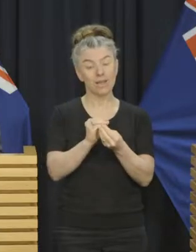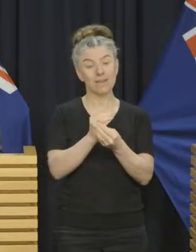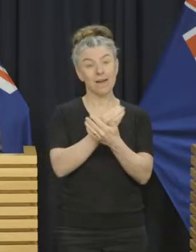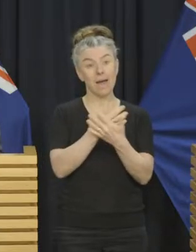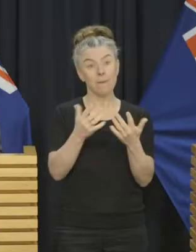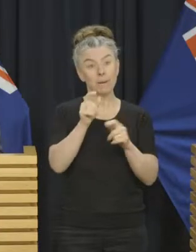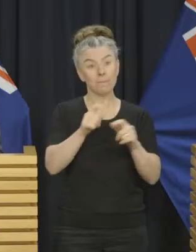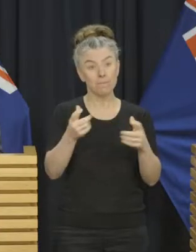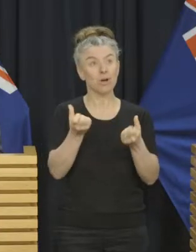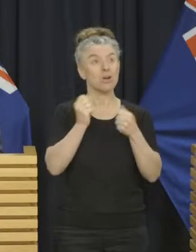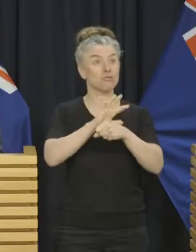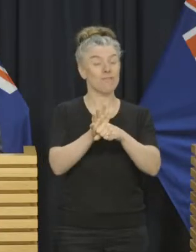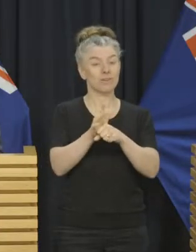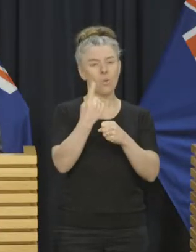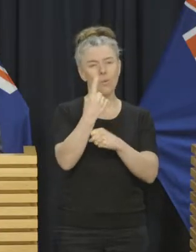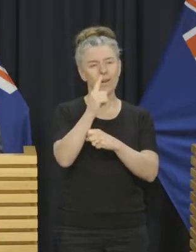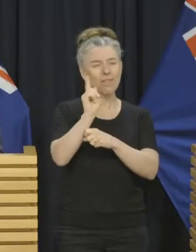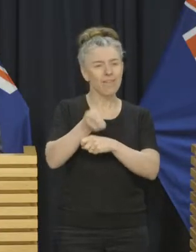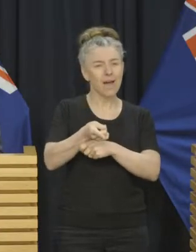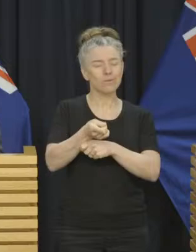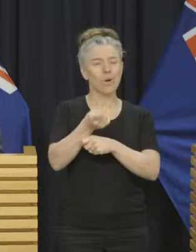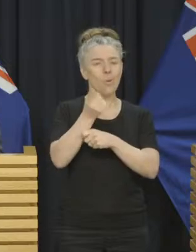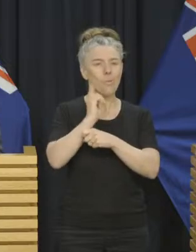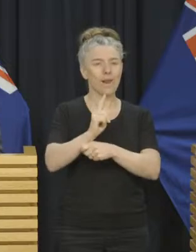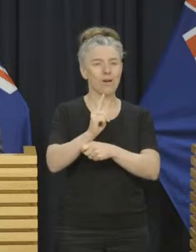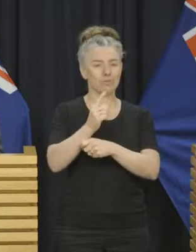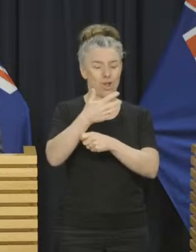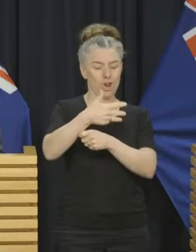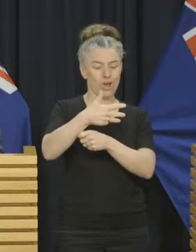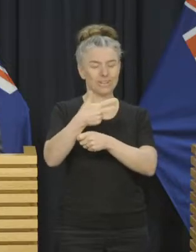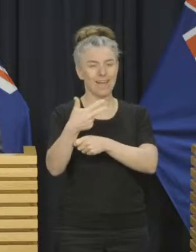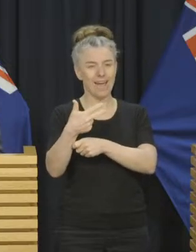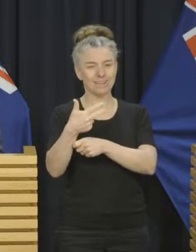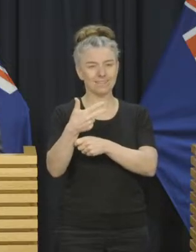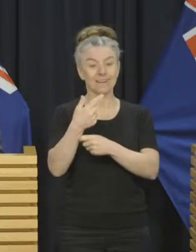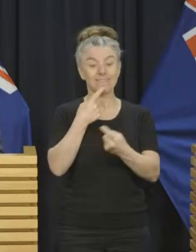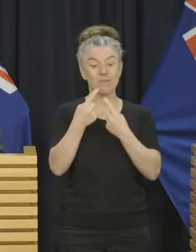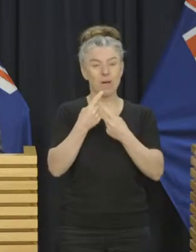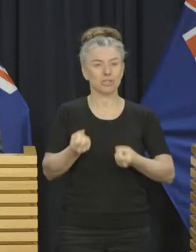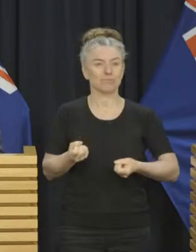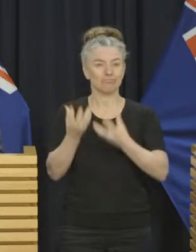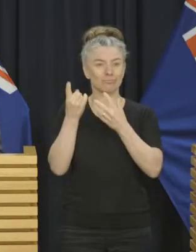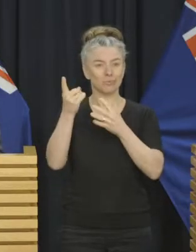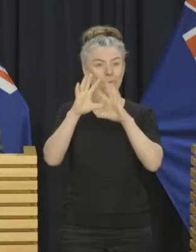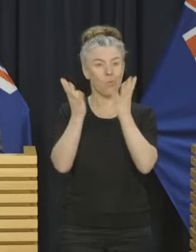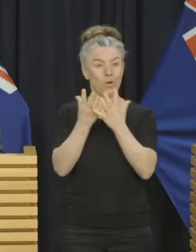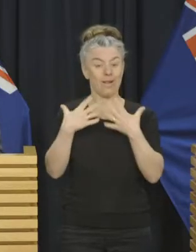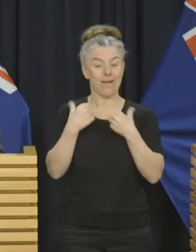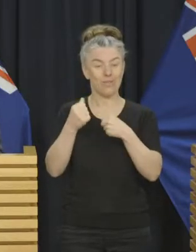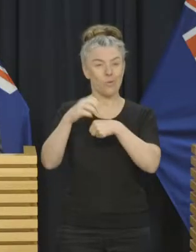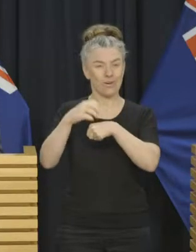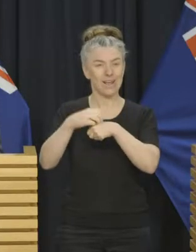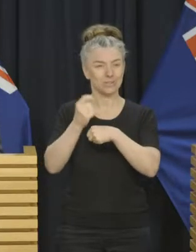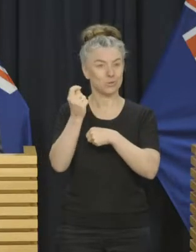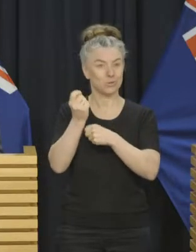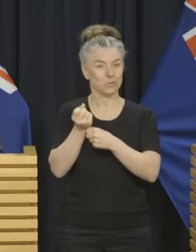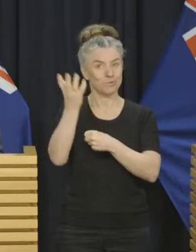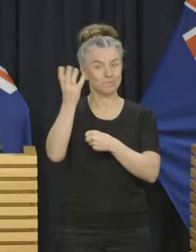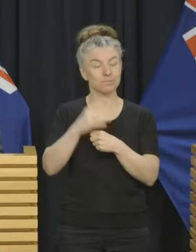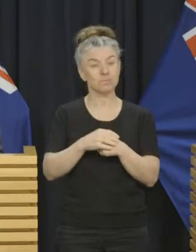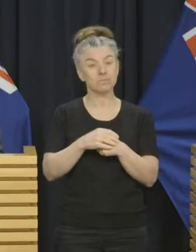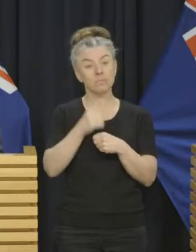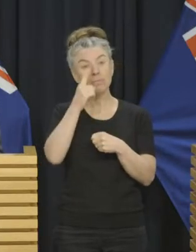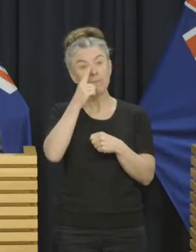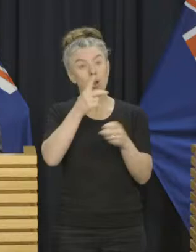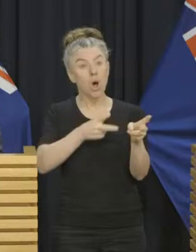now 1,198, and we will update the WHO on that number. And there is no one receiving hospital level